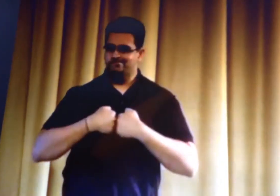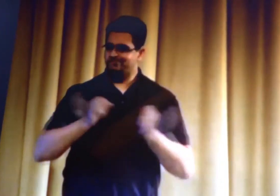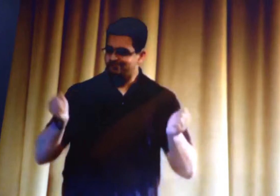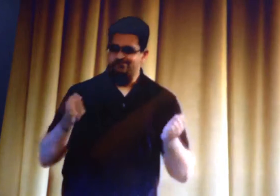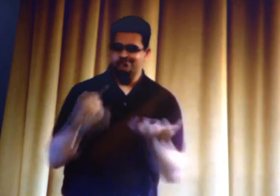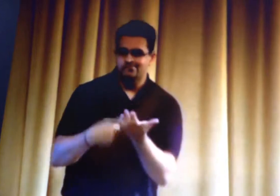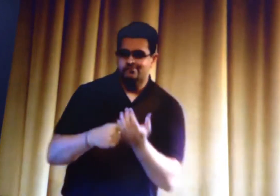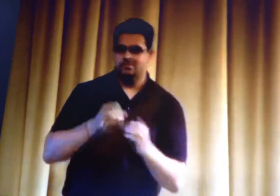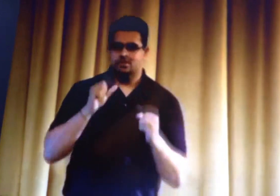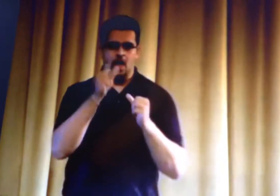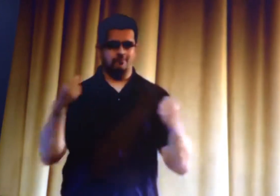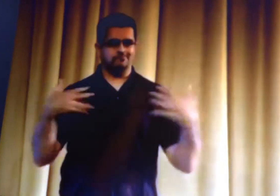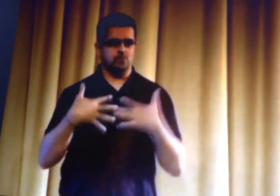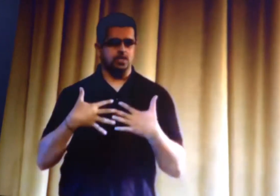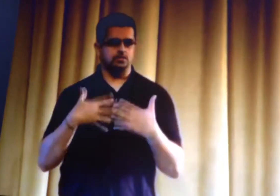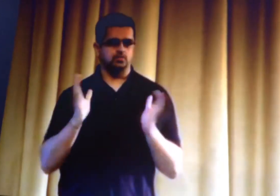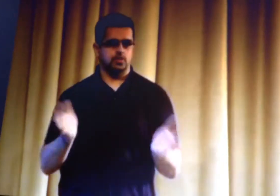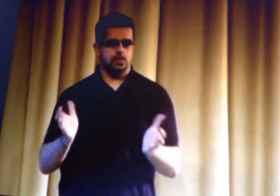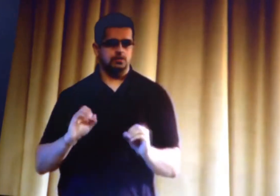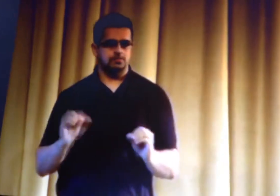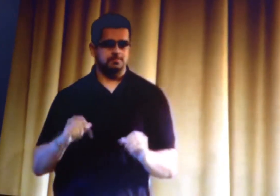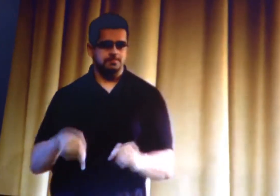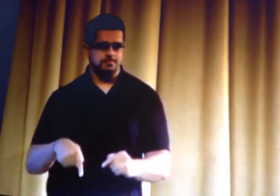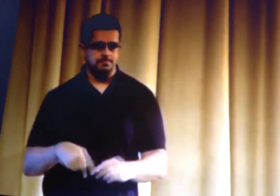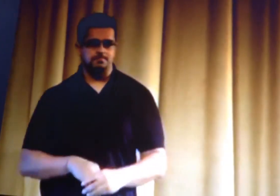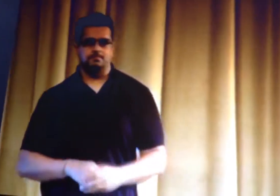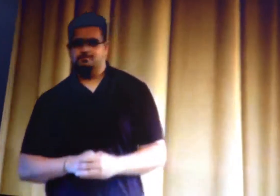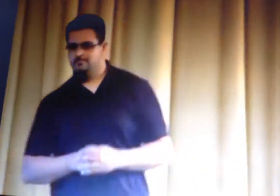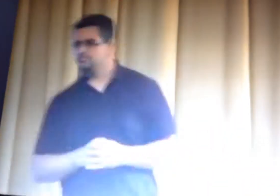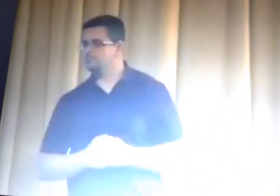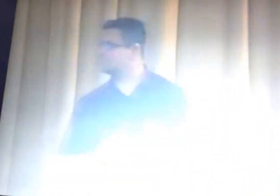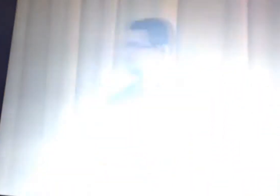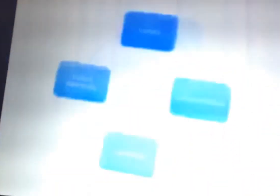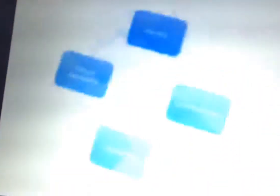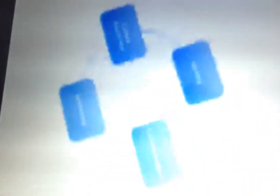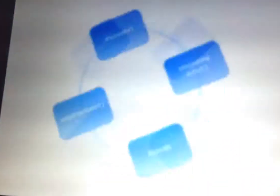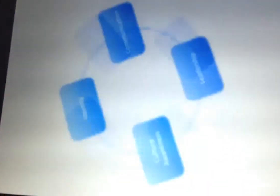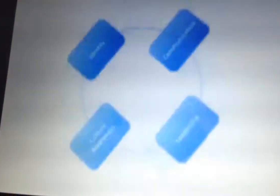This underdeveloped country, we were able to have a conversation where there was no fear.